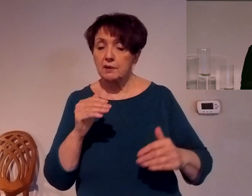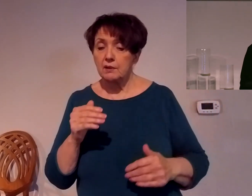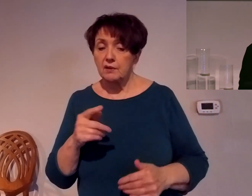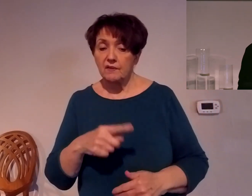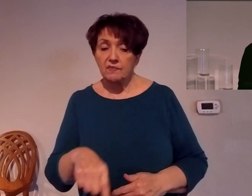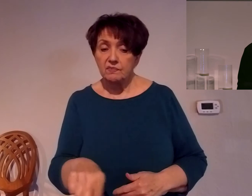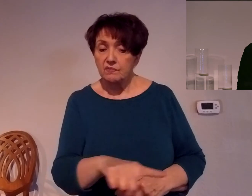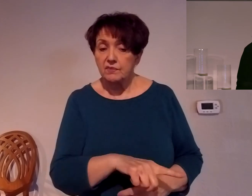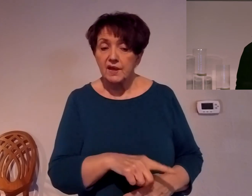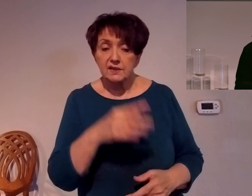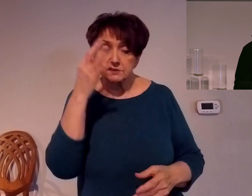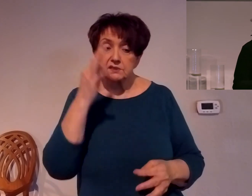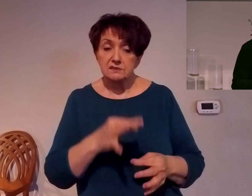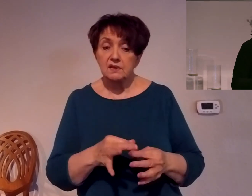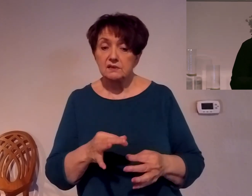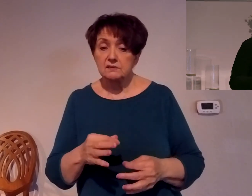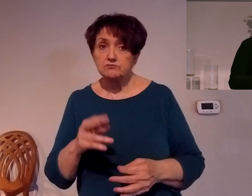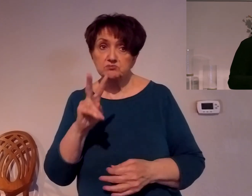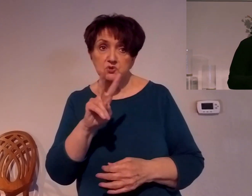than 24 hours to live.